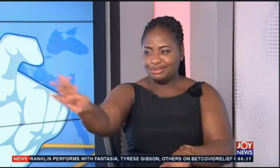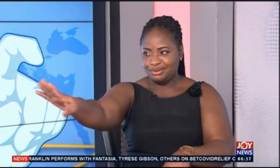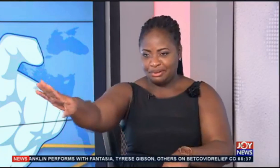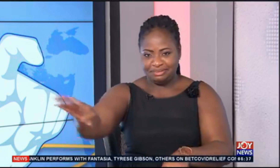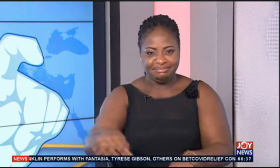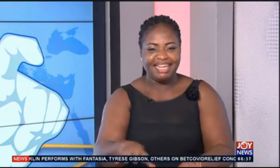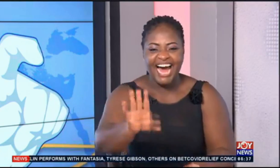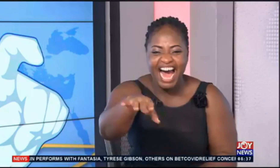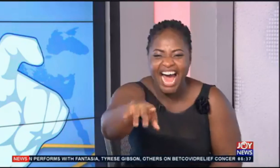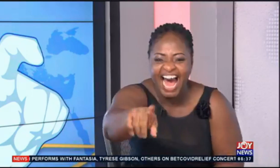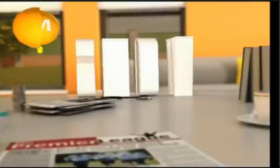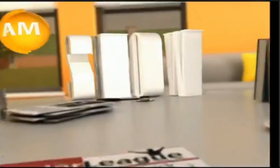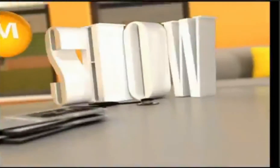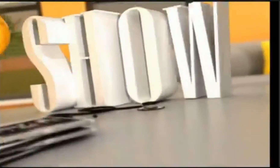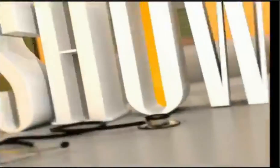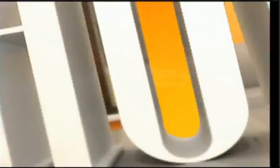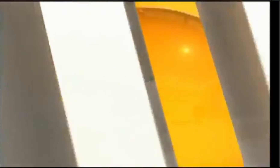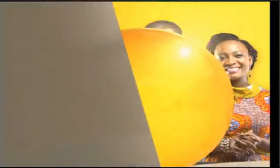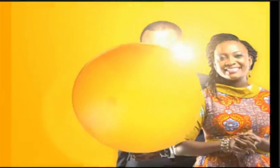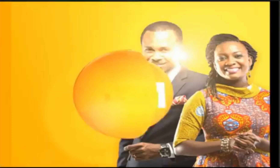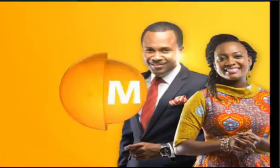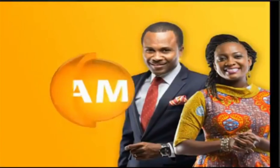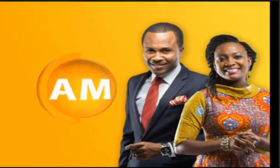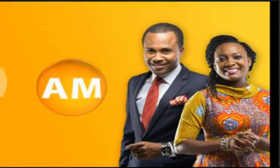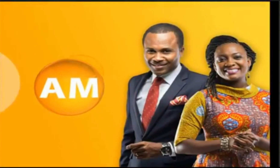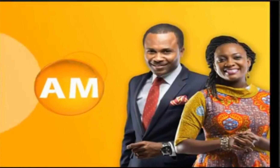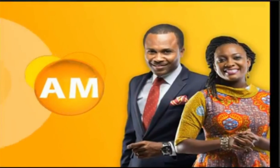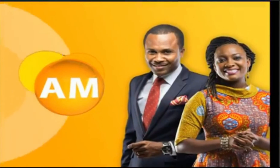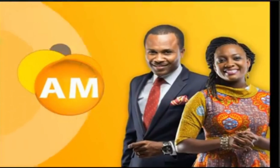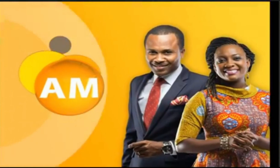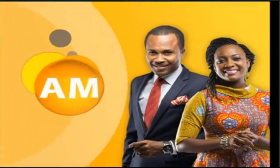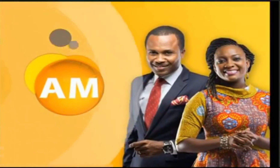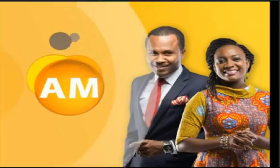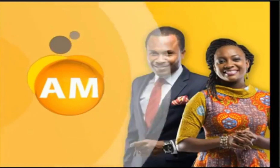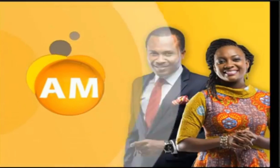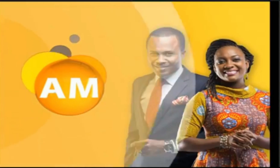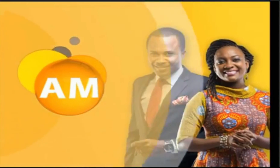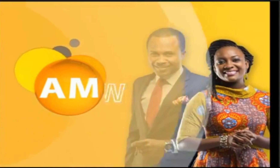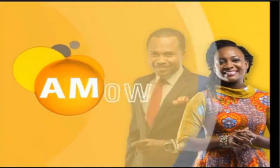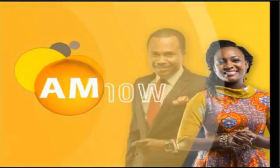Sorry. That was fun.